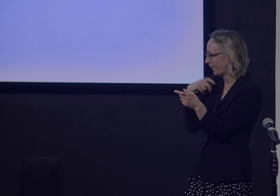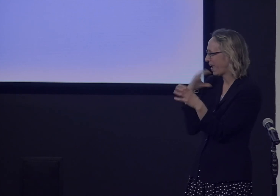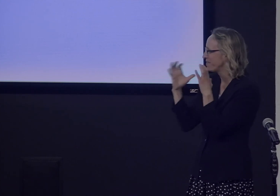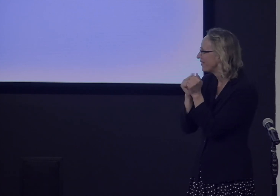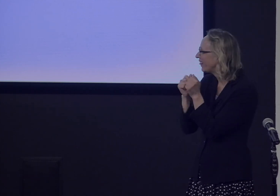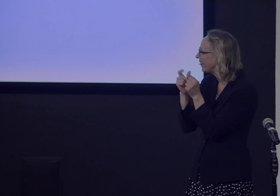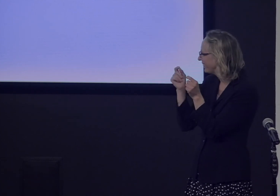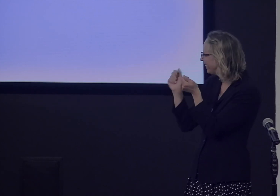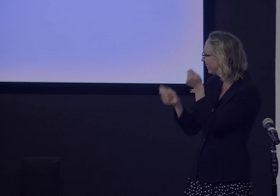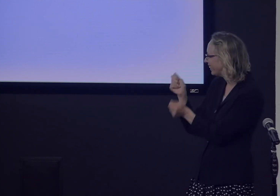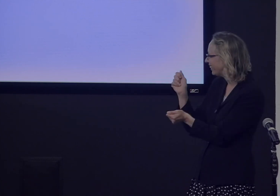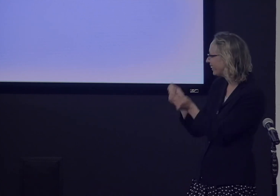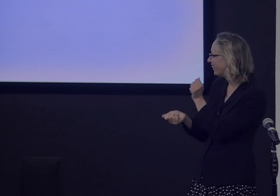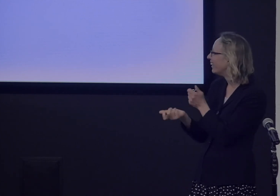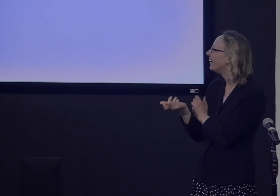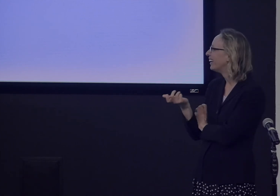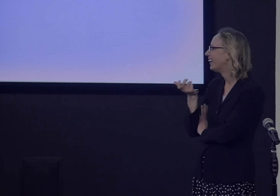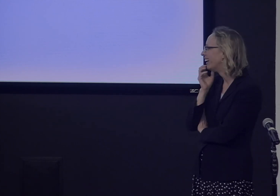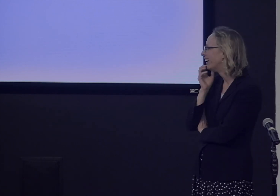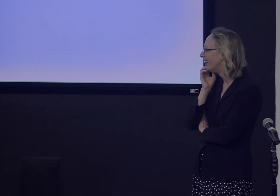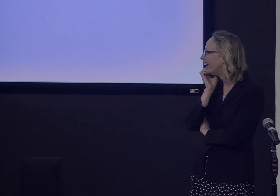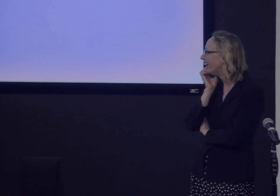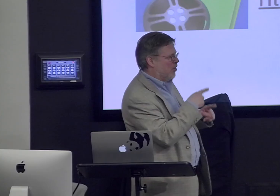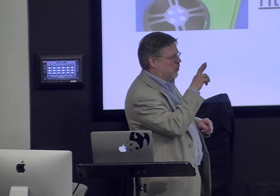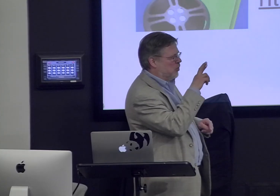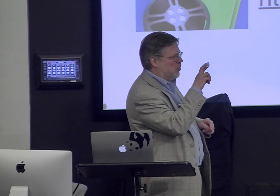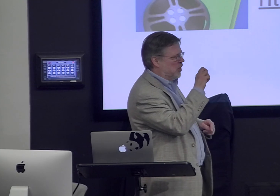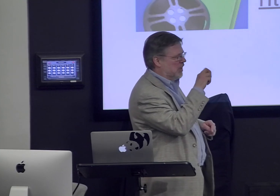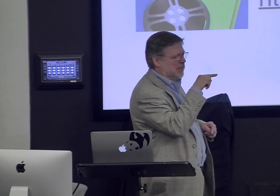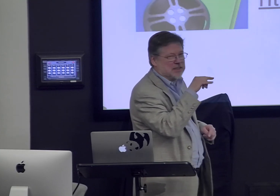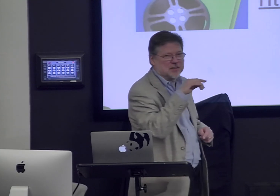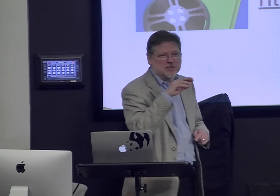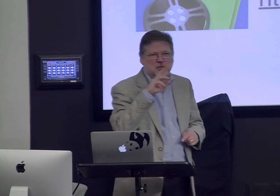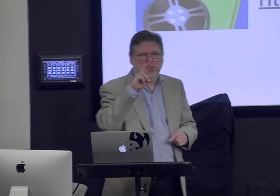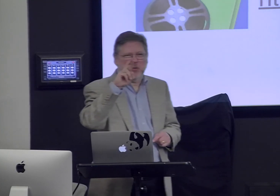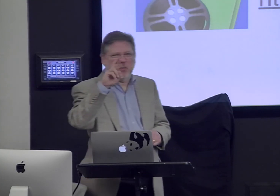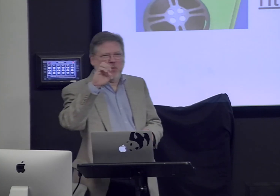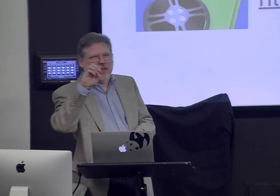and how we change our signing depending on who we're communicating with.